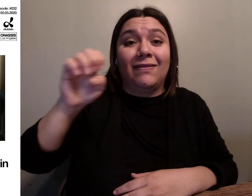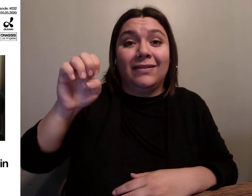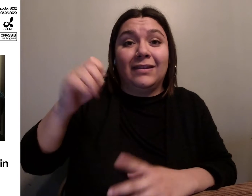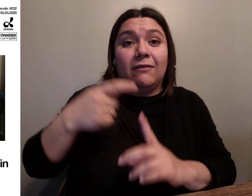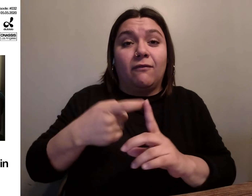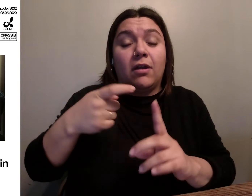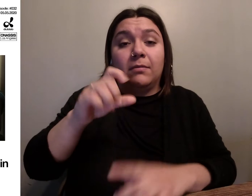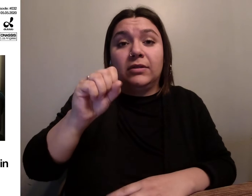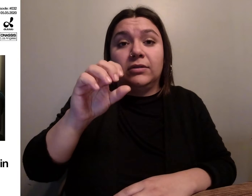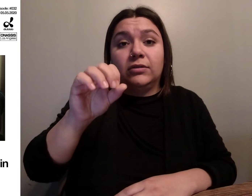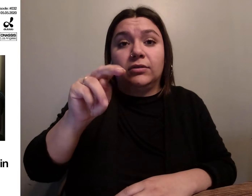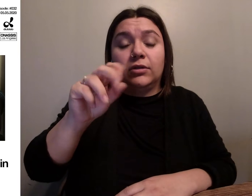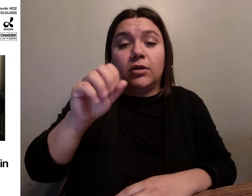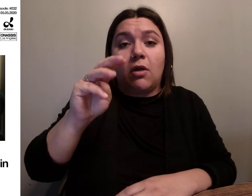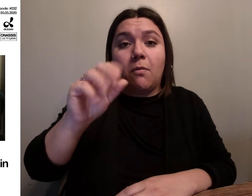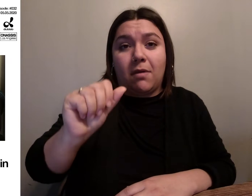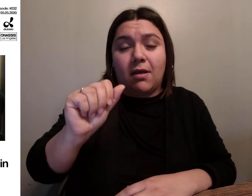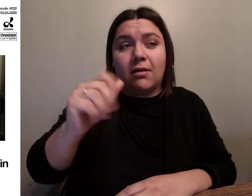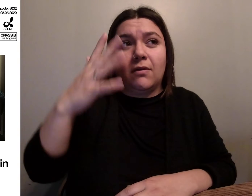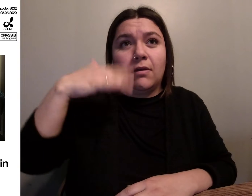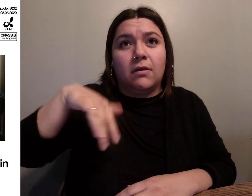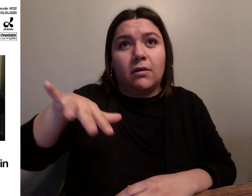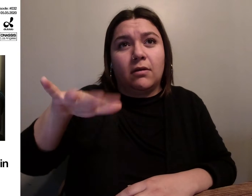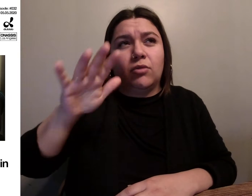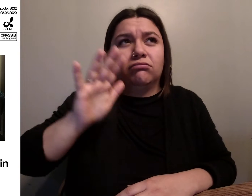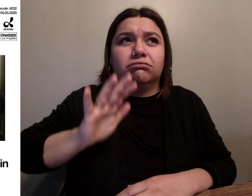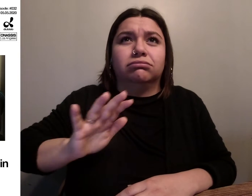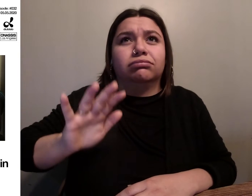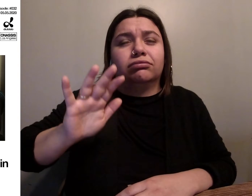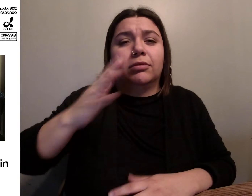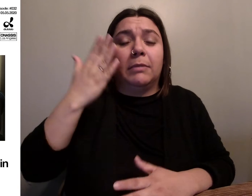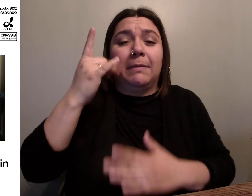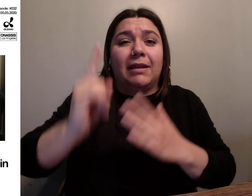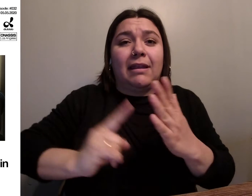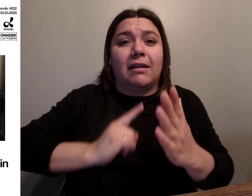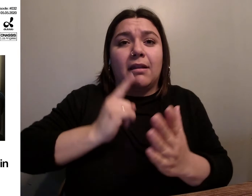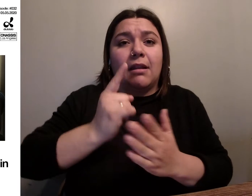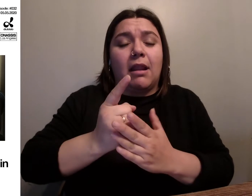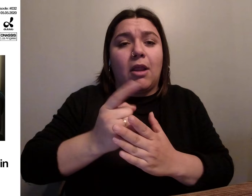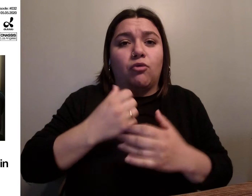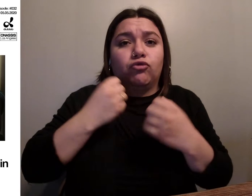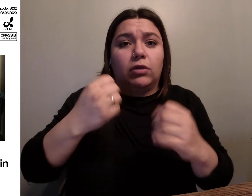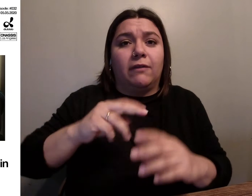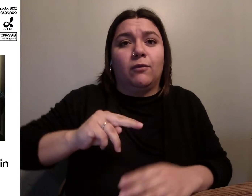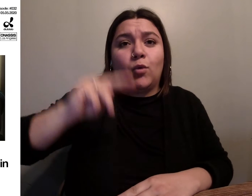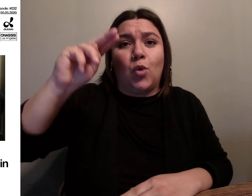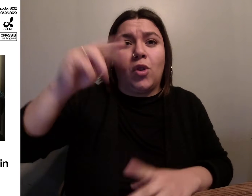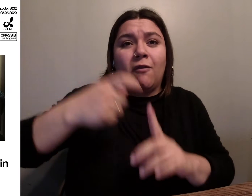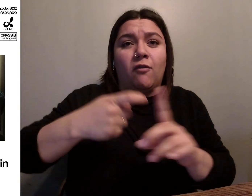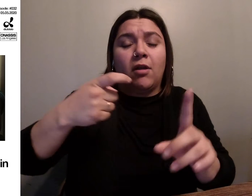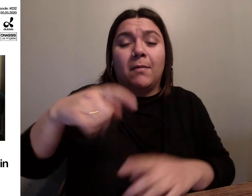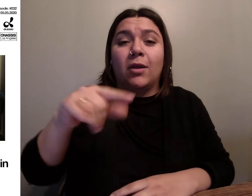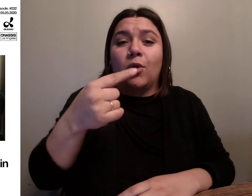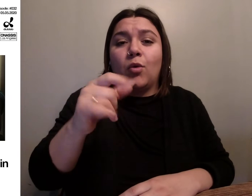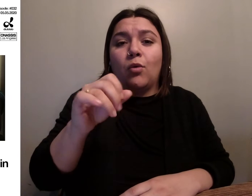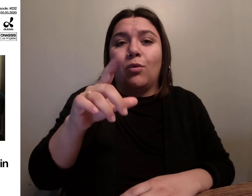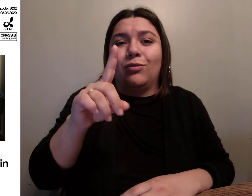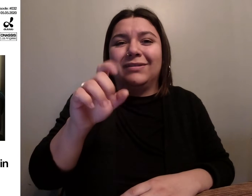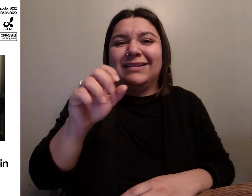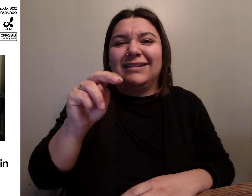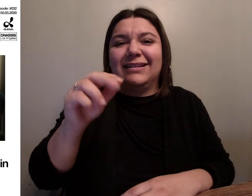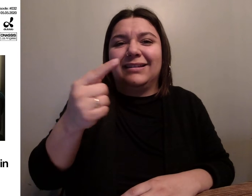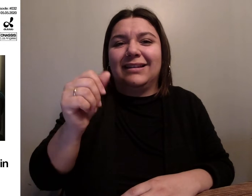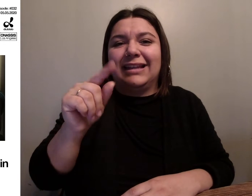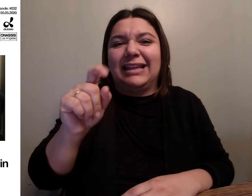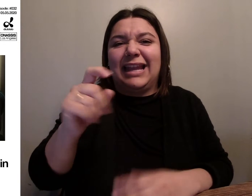an hour's drive north of the Golden Gate Bridge in San Francisco. And we're here in my wife